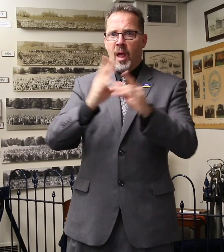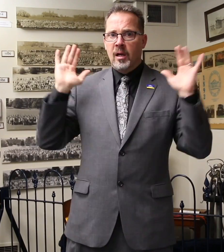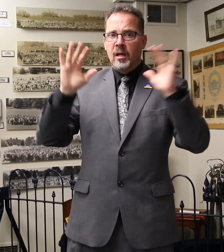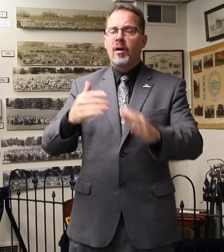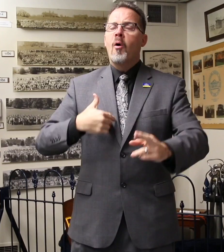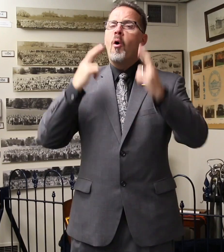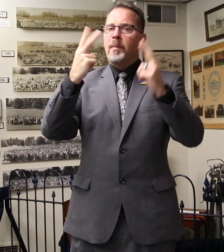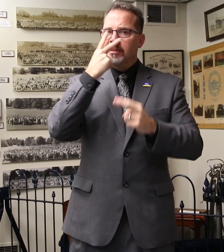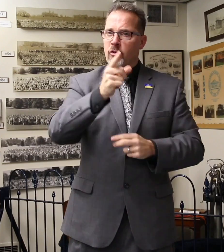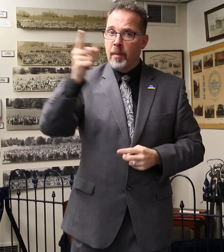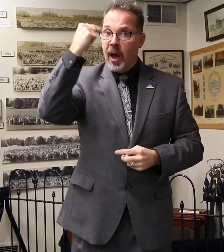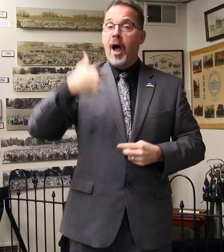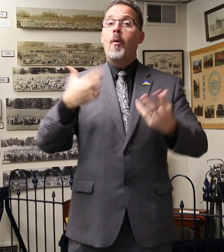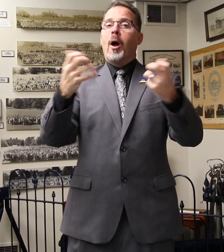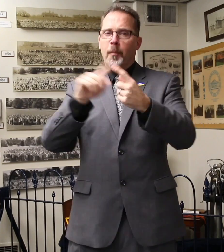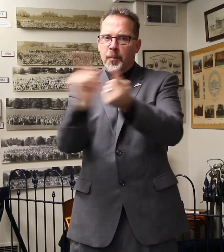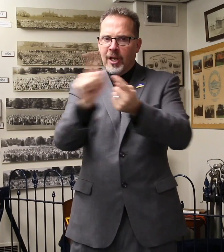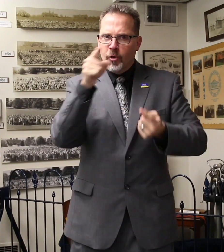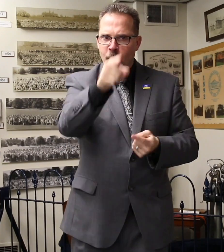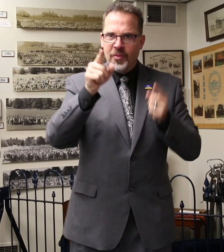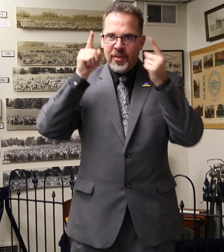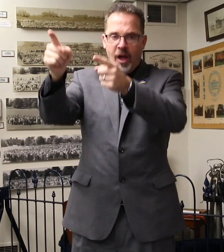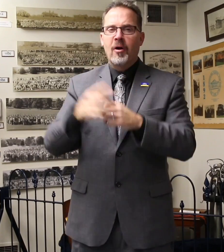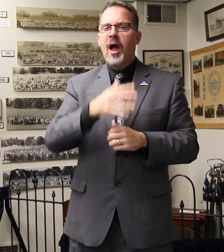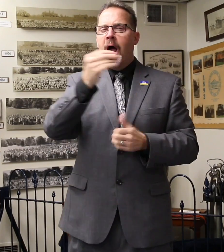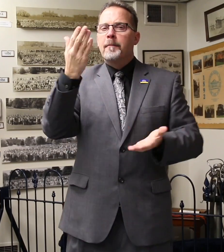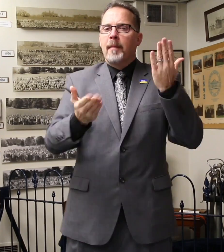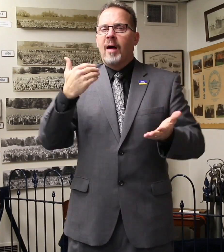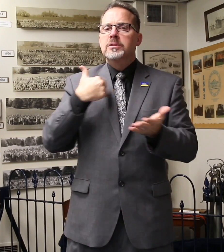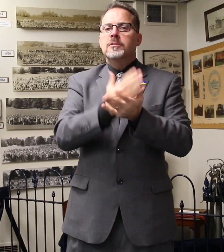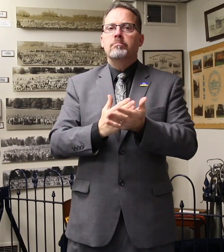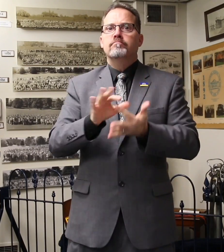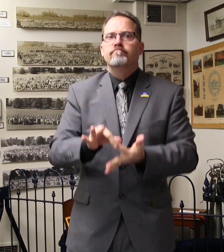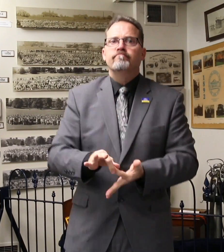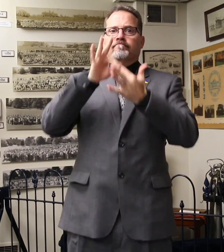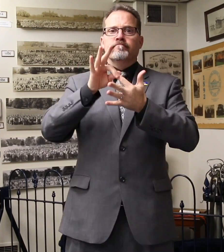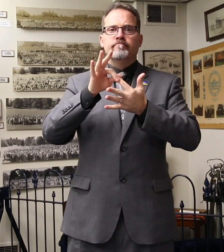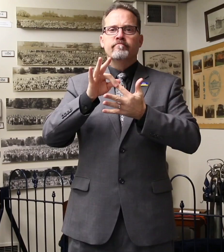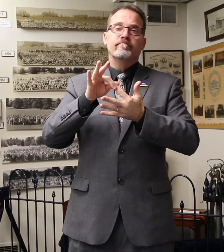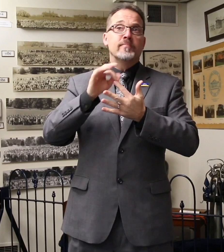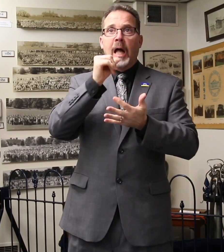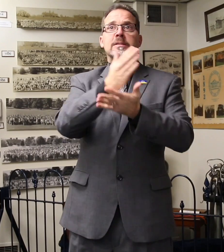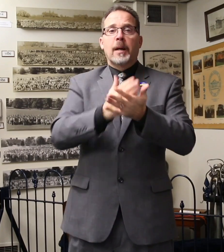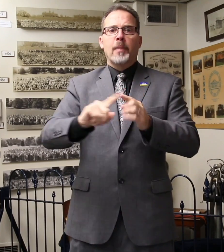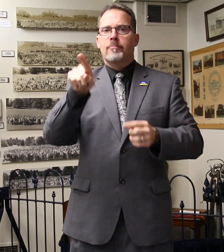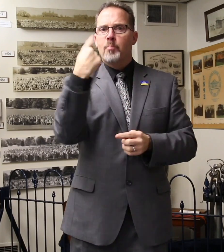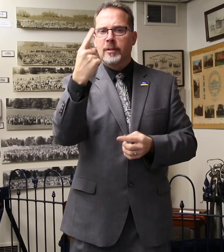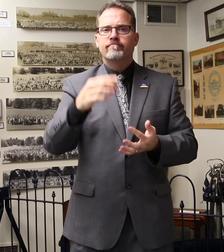homecoming, and I'm hoping that I'll see more alumni come to this event because I really look forward to meeting you all. I also expect to